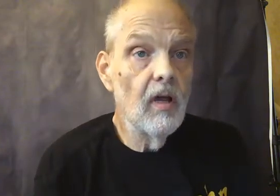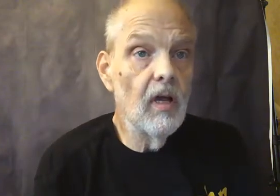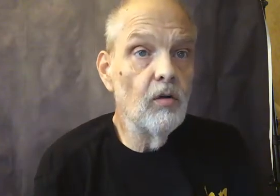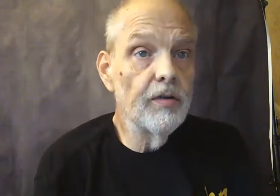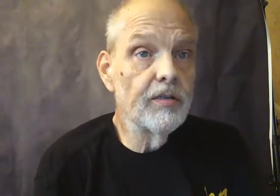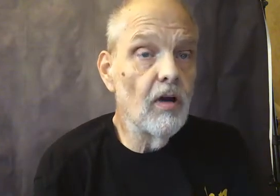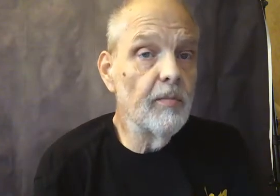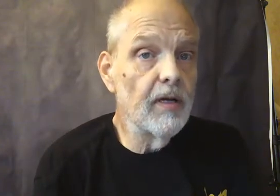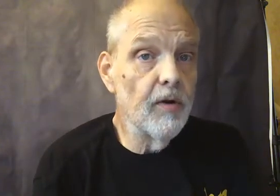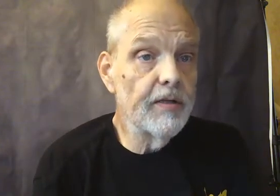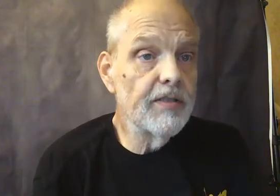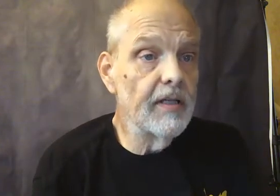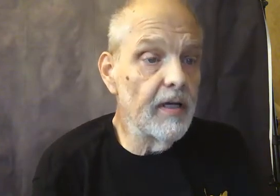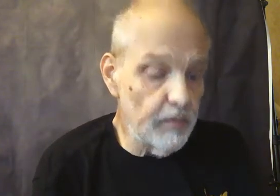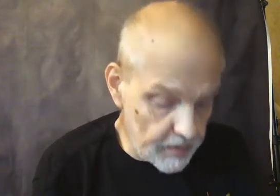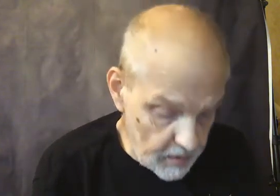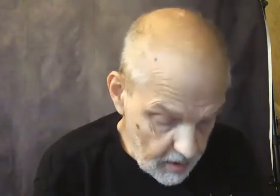In order to talk about American Sign Language,